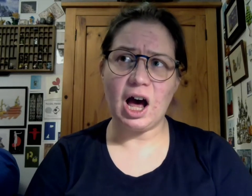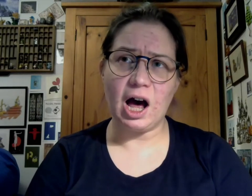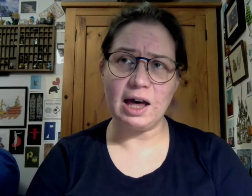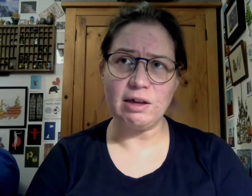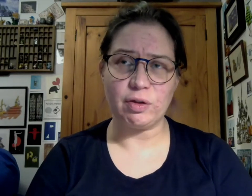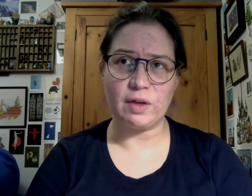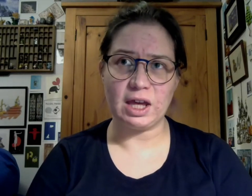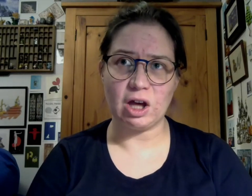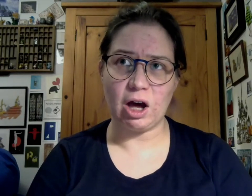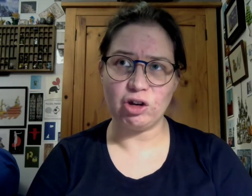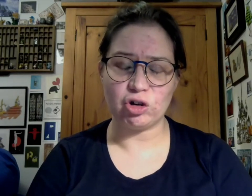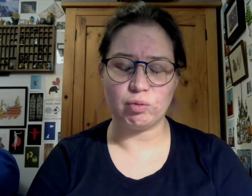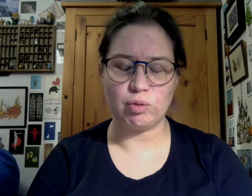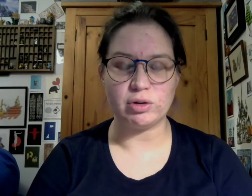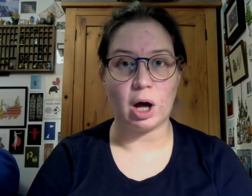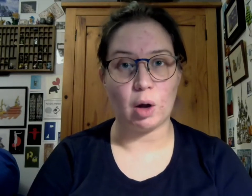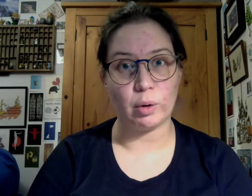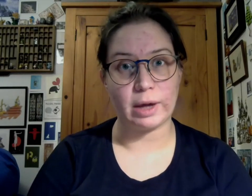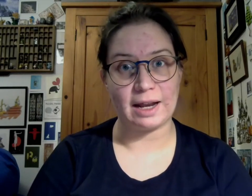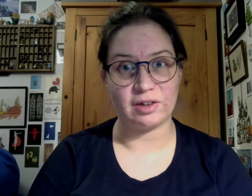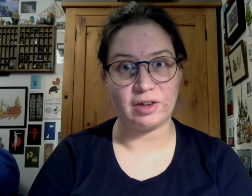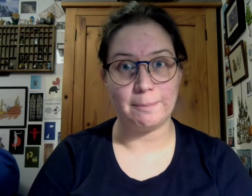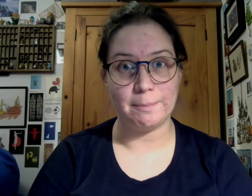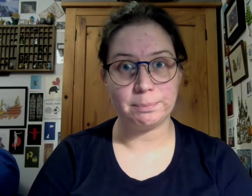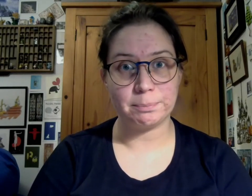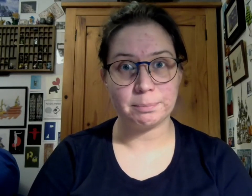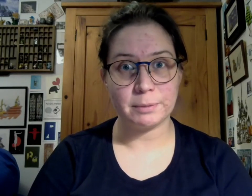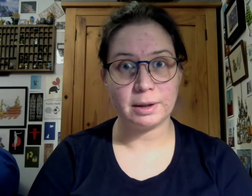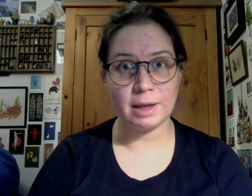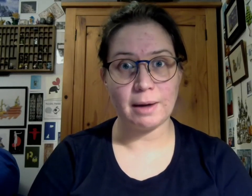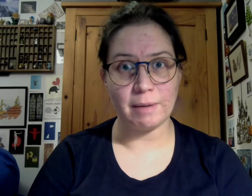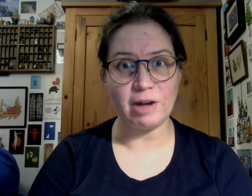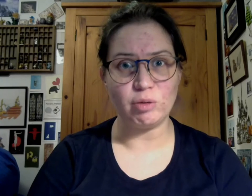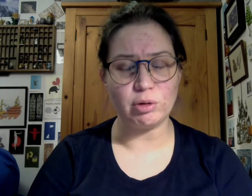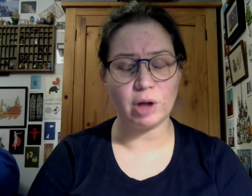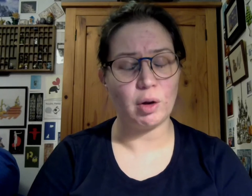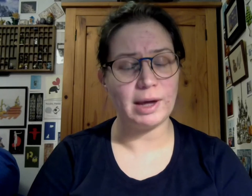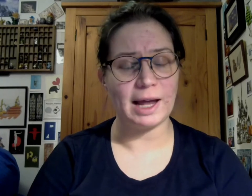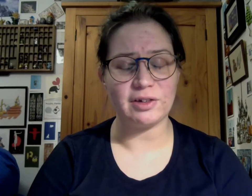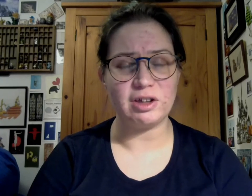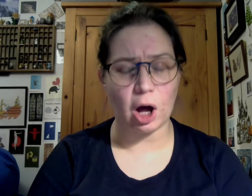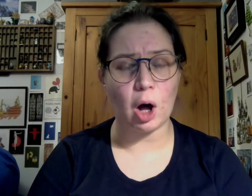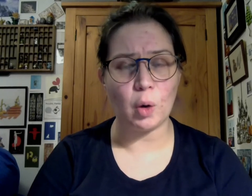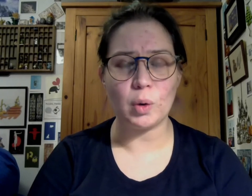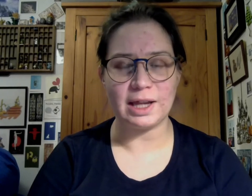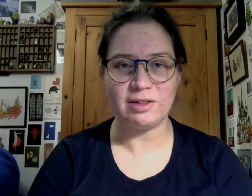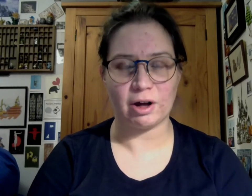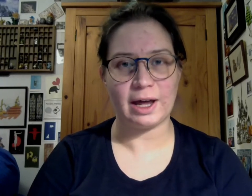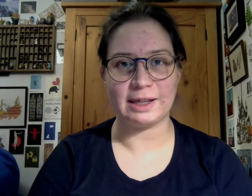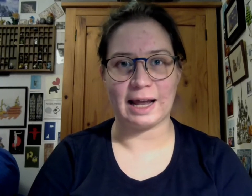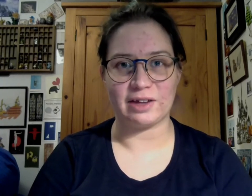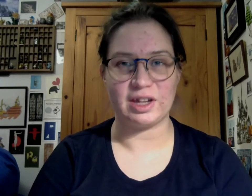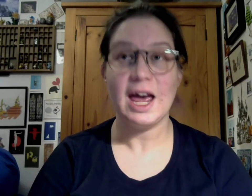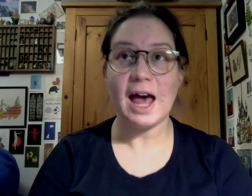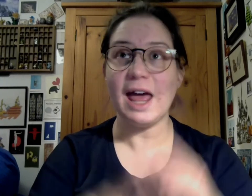I think I should rule the whole galaxy. Yeah, I should rule the whole galaxy. The whole entire galaxy. And